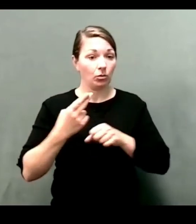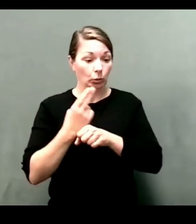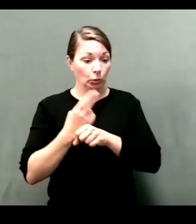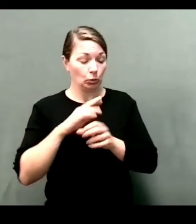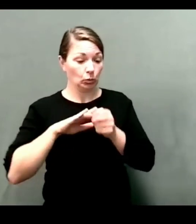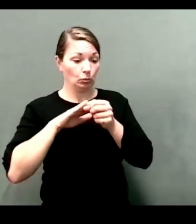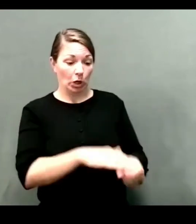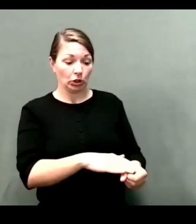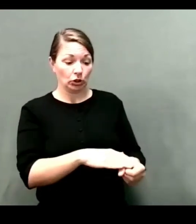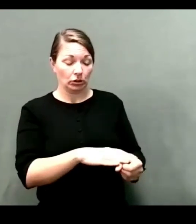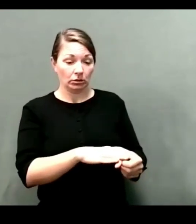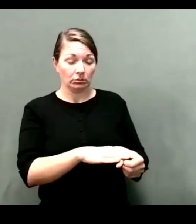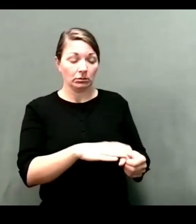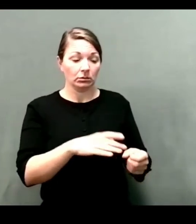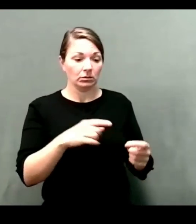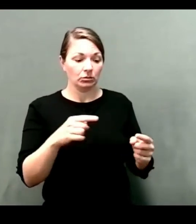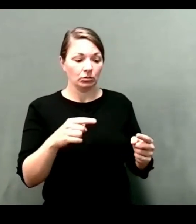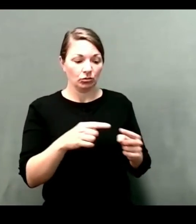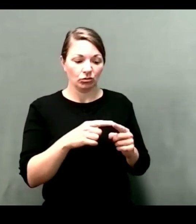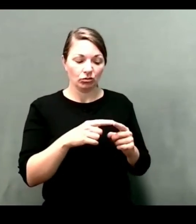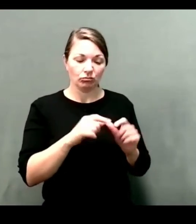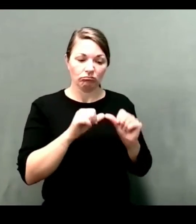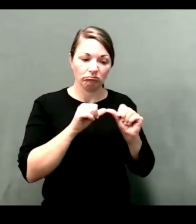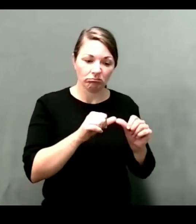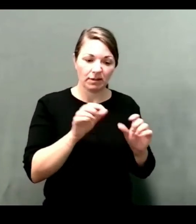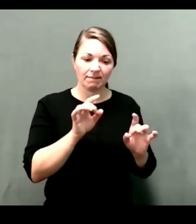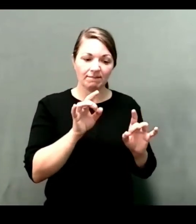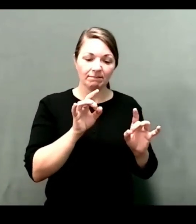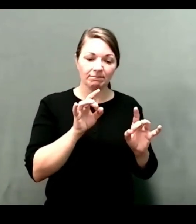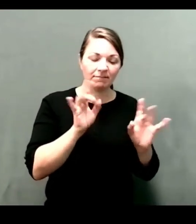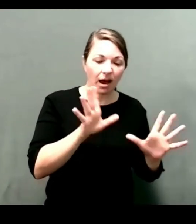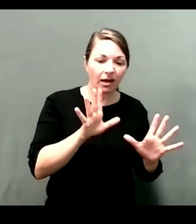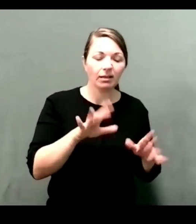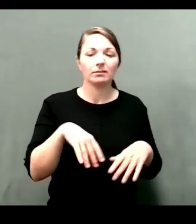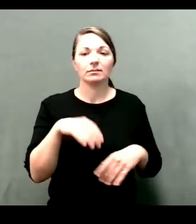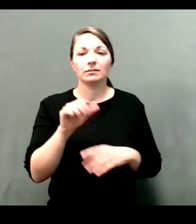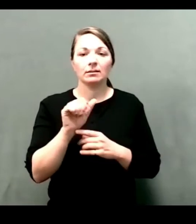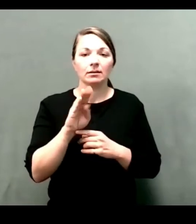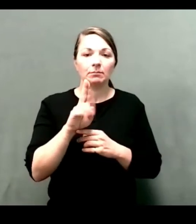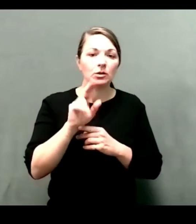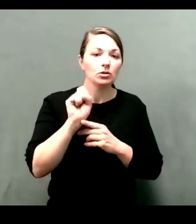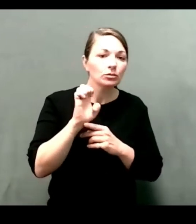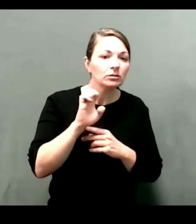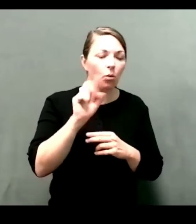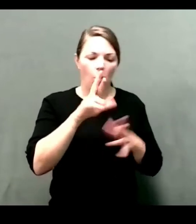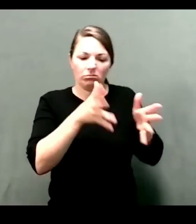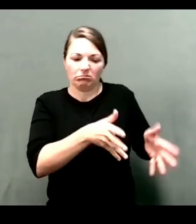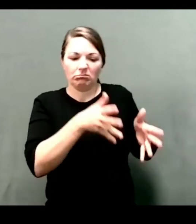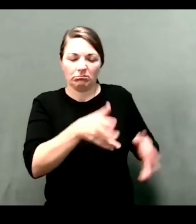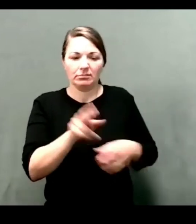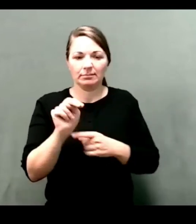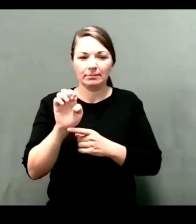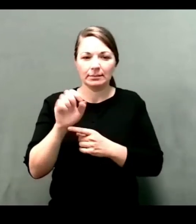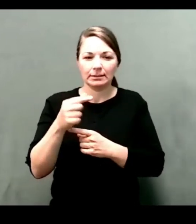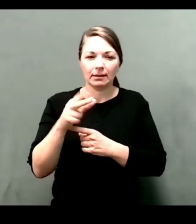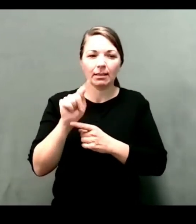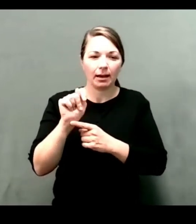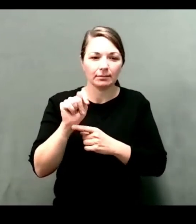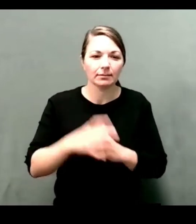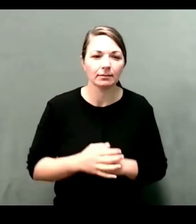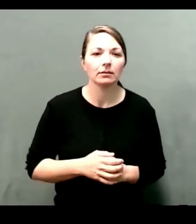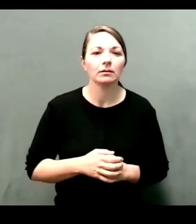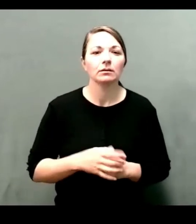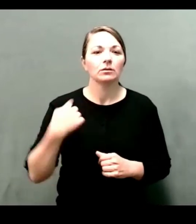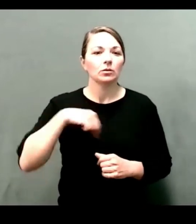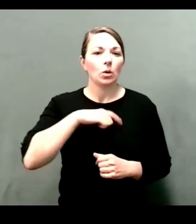so ableism, to perpetrate violence, abuse, and or neglect. And in this explanation here, we really looked at how